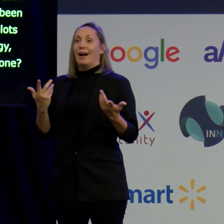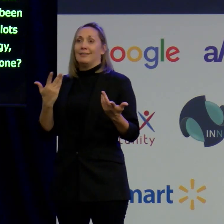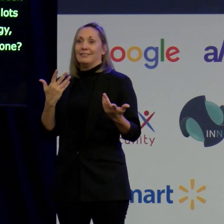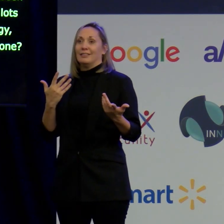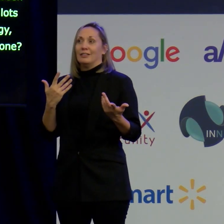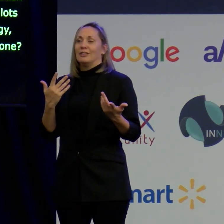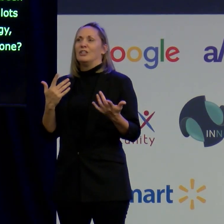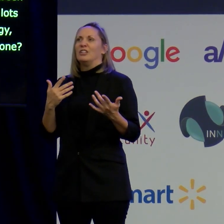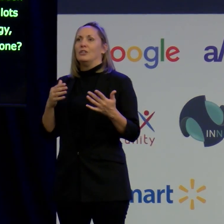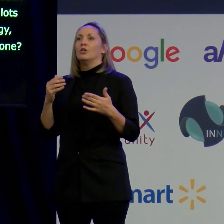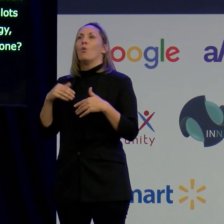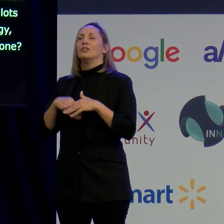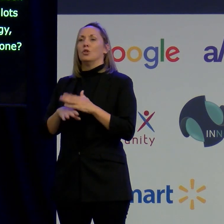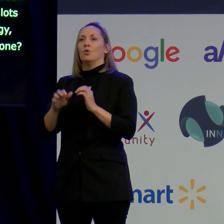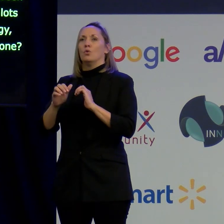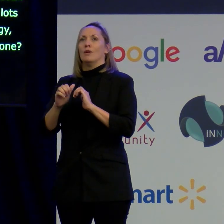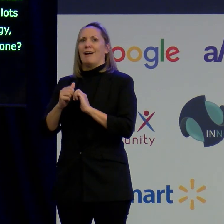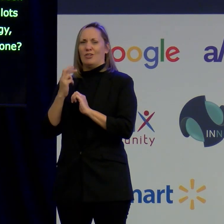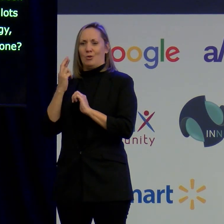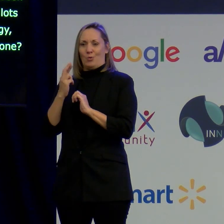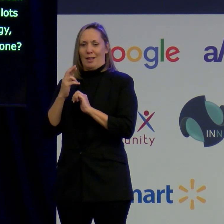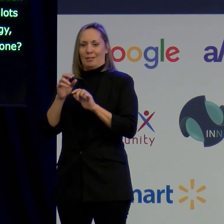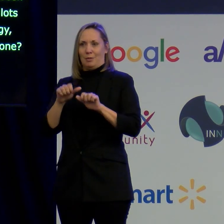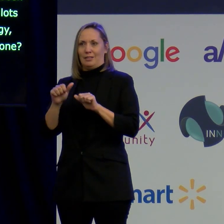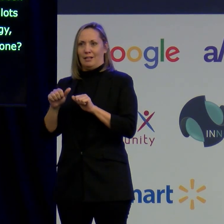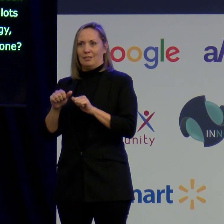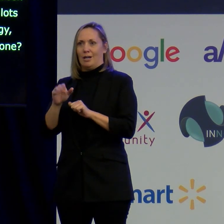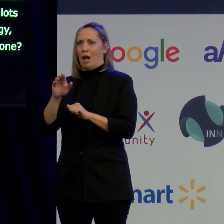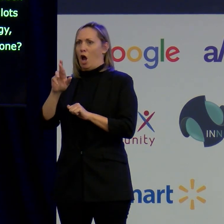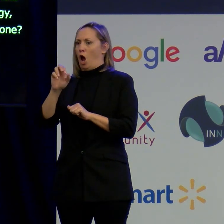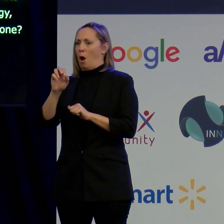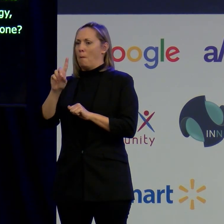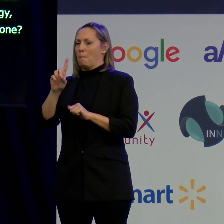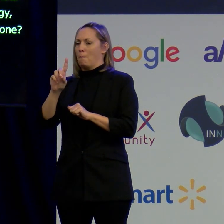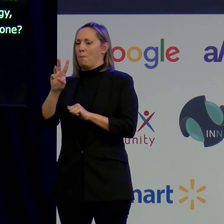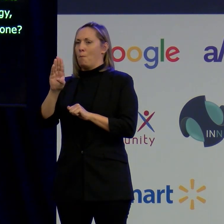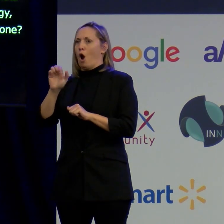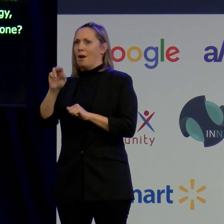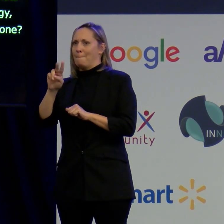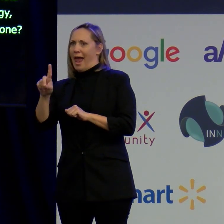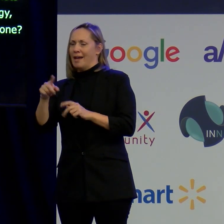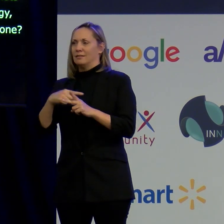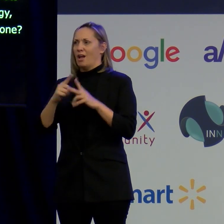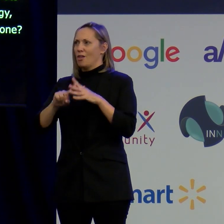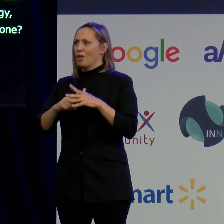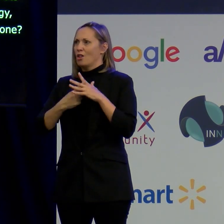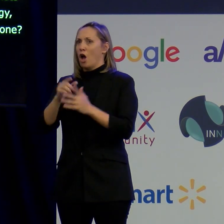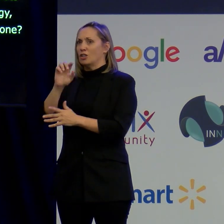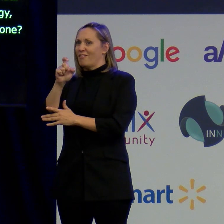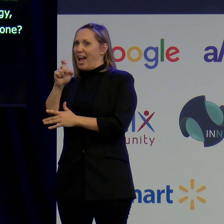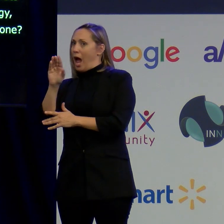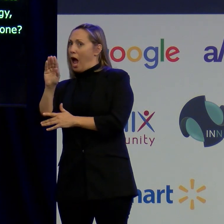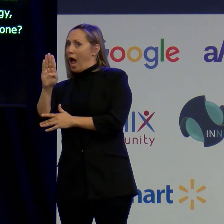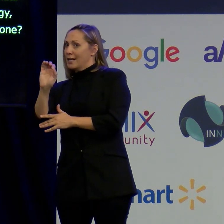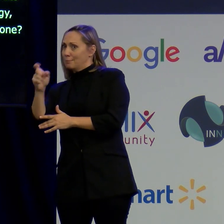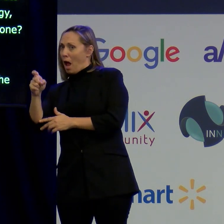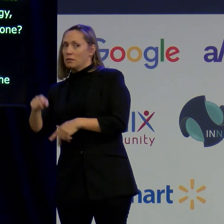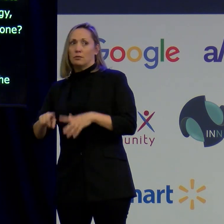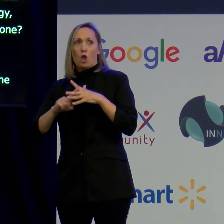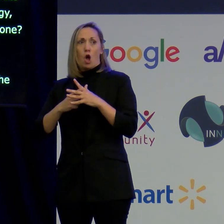You go into then, how do you realize the potential of broadband? The launch of Xbox, the launch